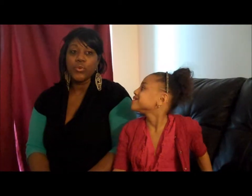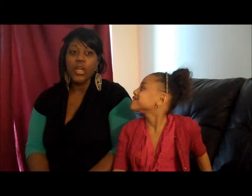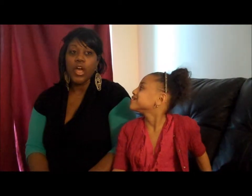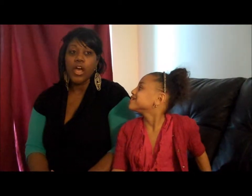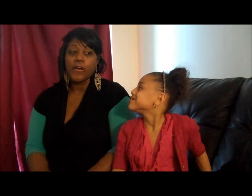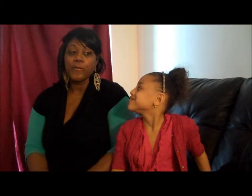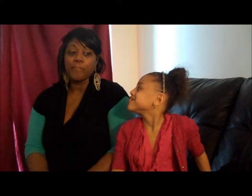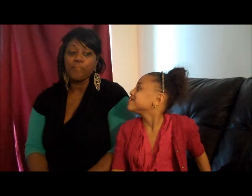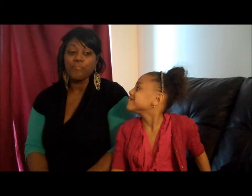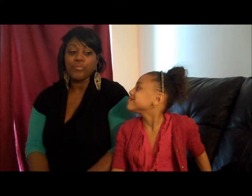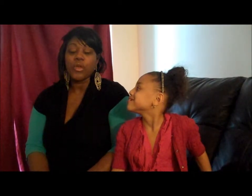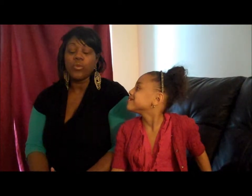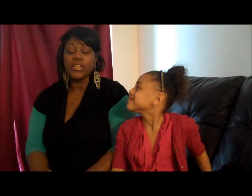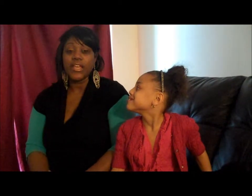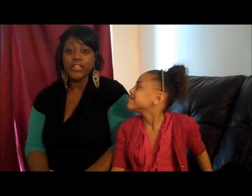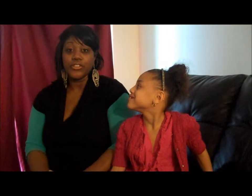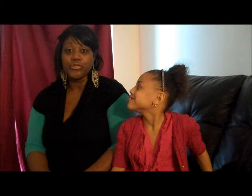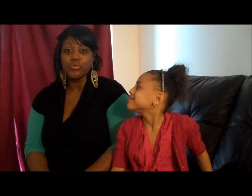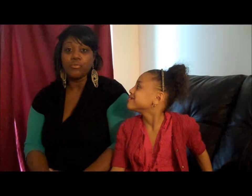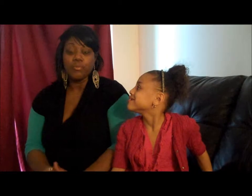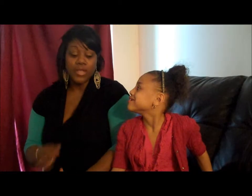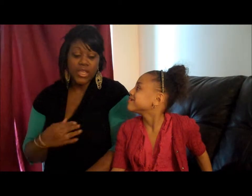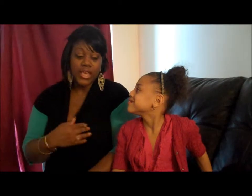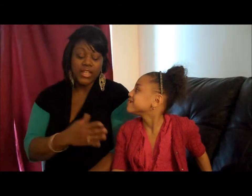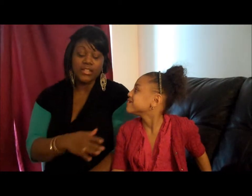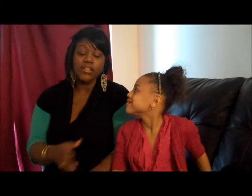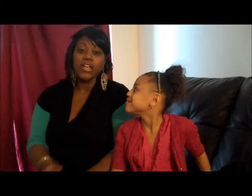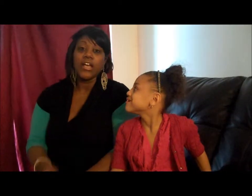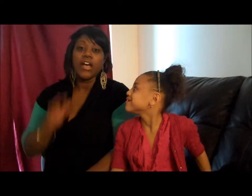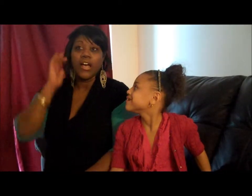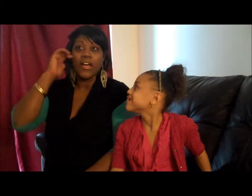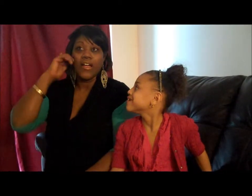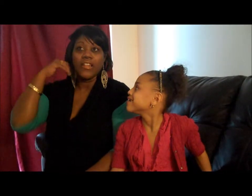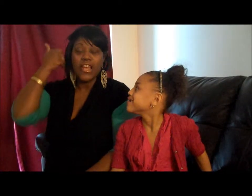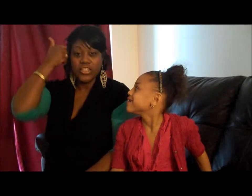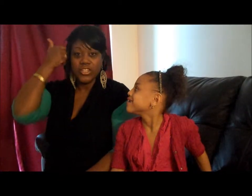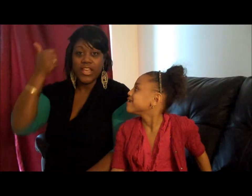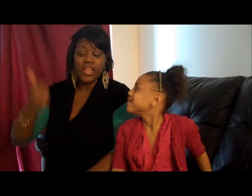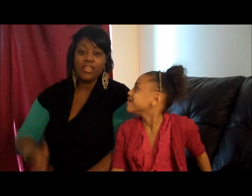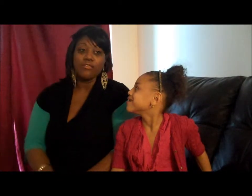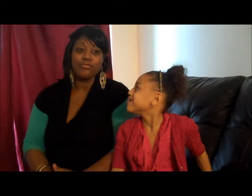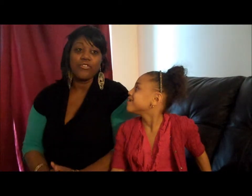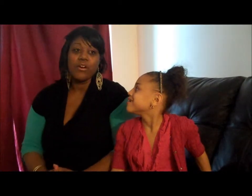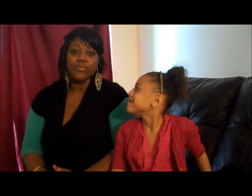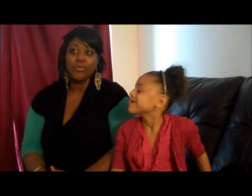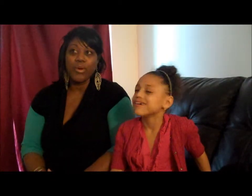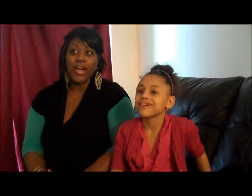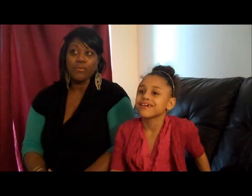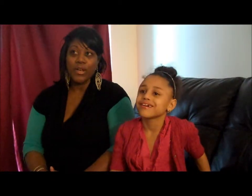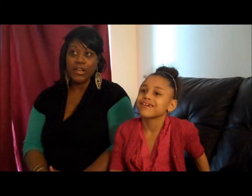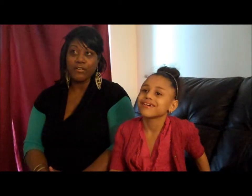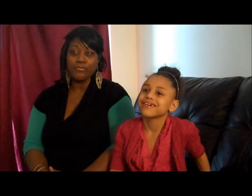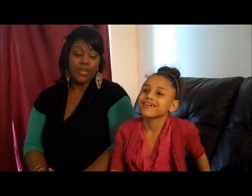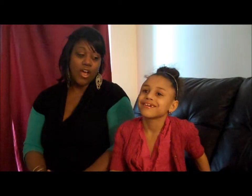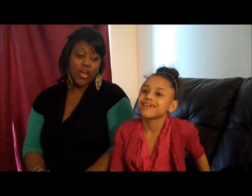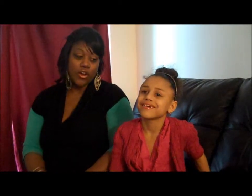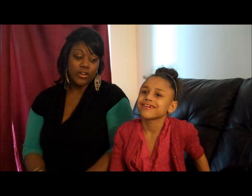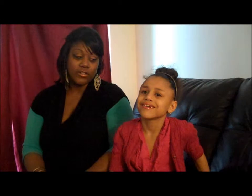um, we thank you, me and Elaginae from the bottom of our hearts.